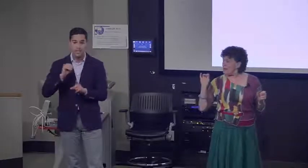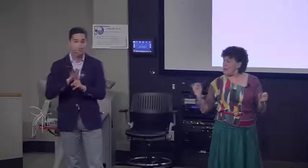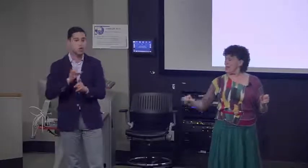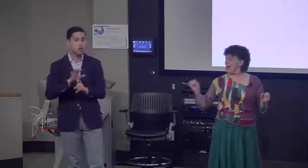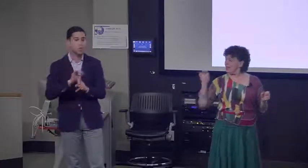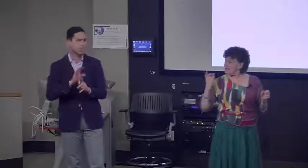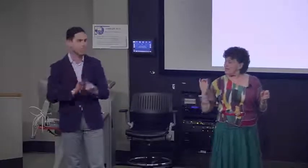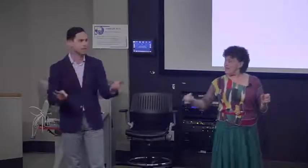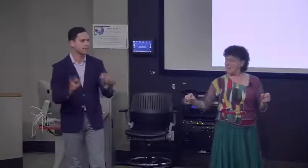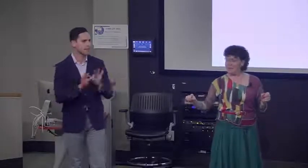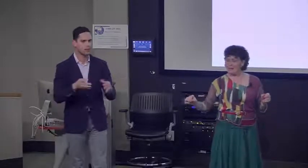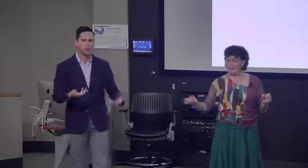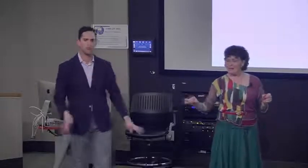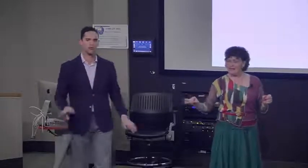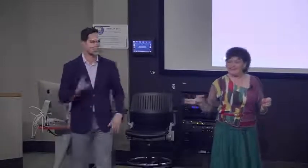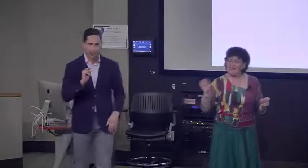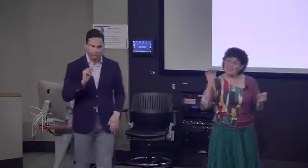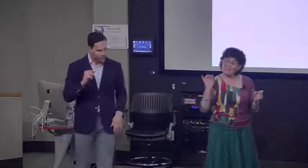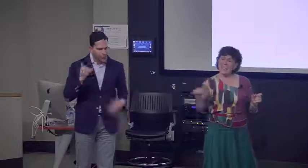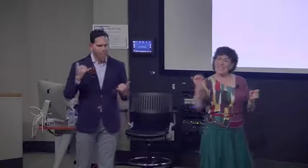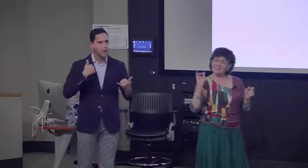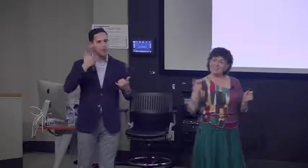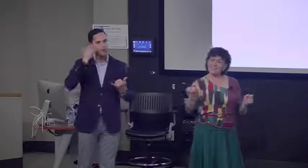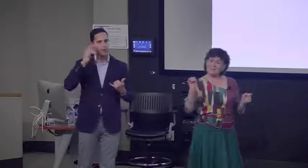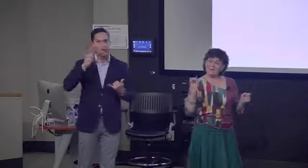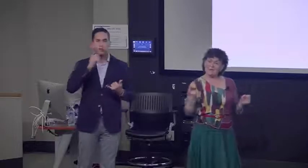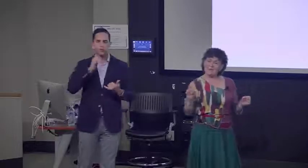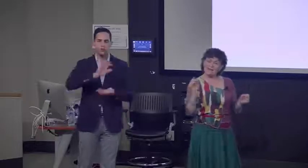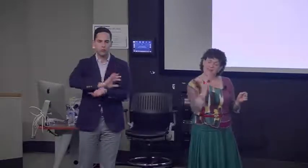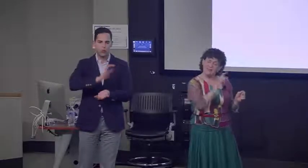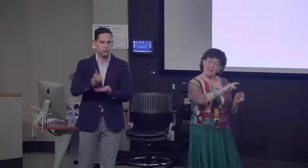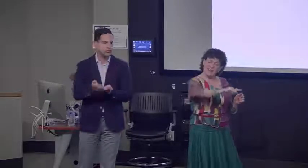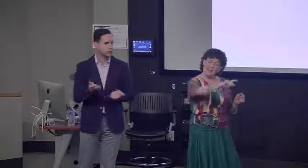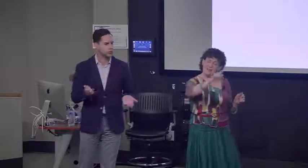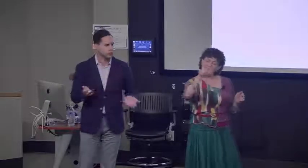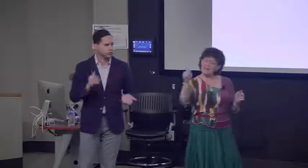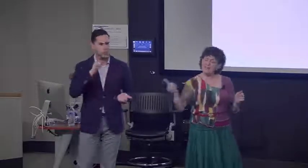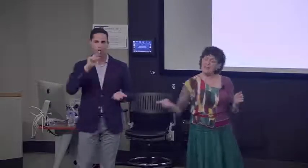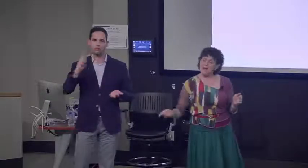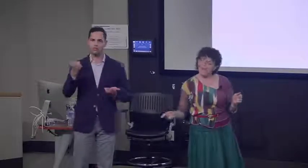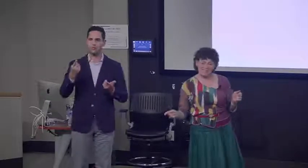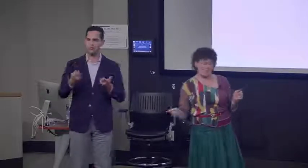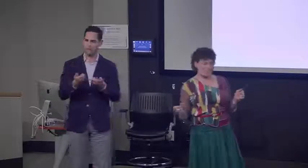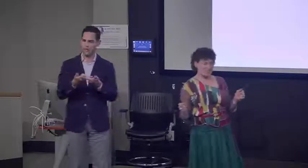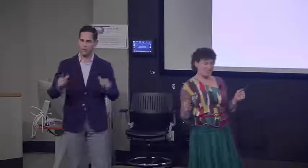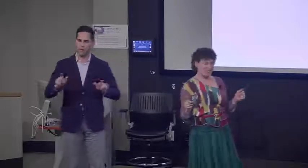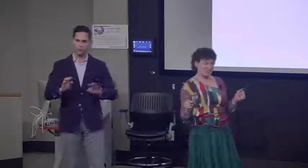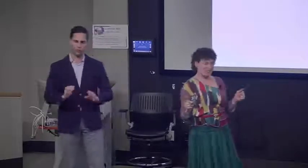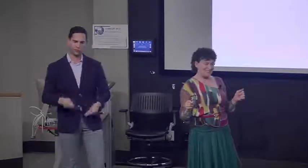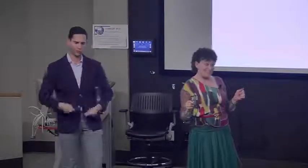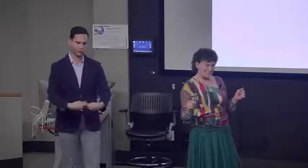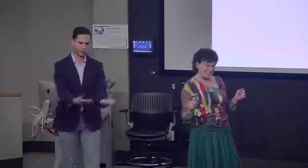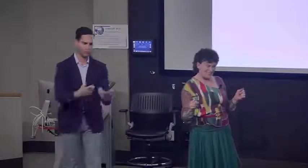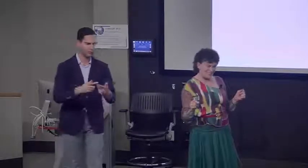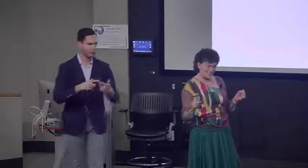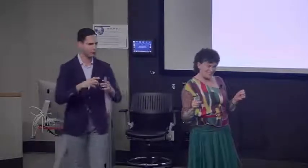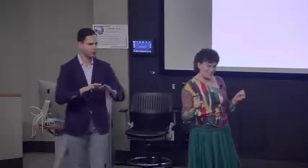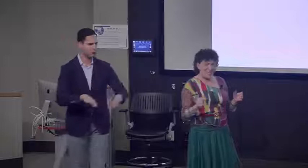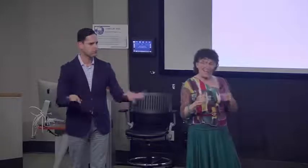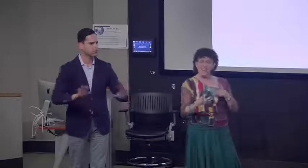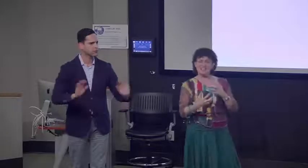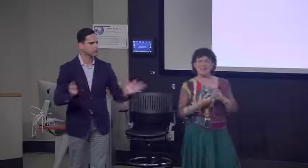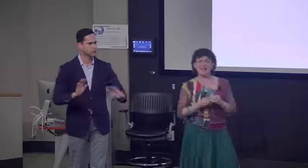just about the input. It's not just about the language that passes children's